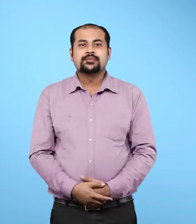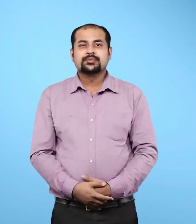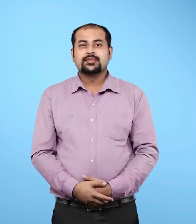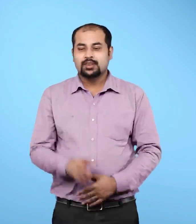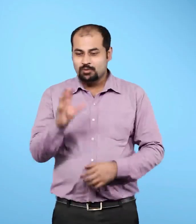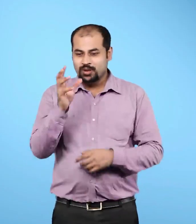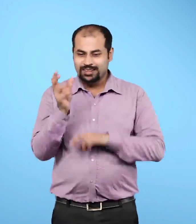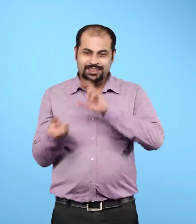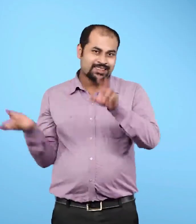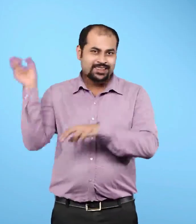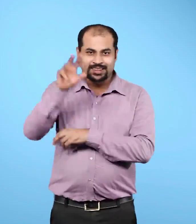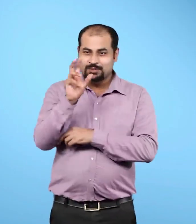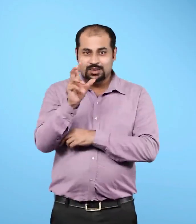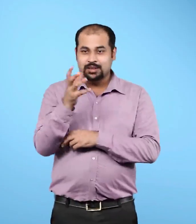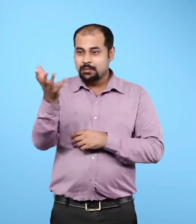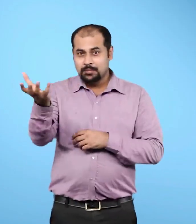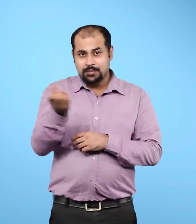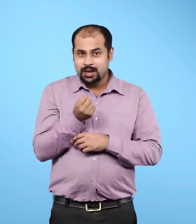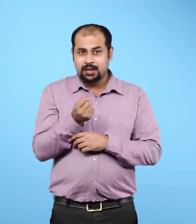He bought a ball for 17 rupees.